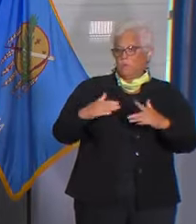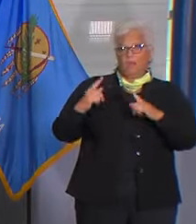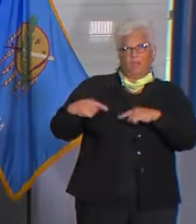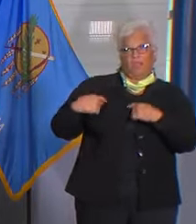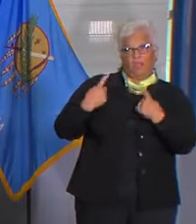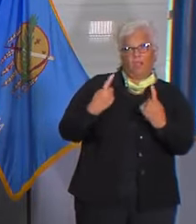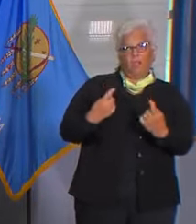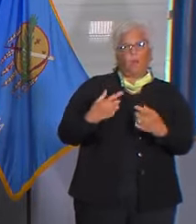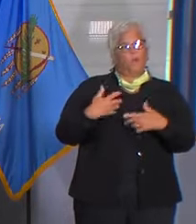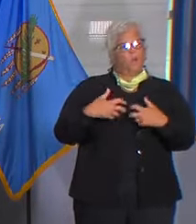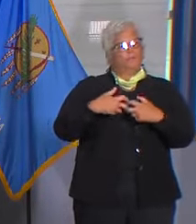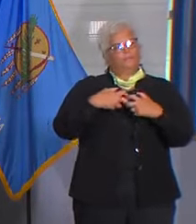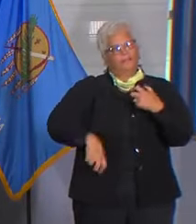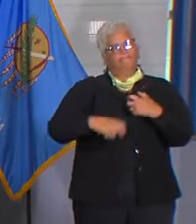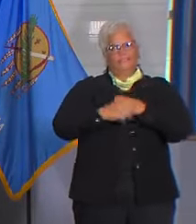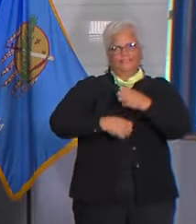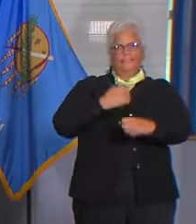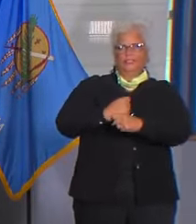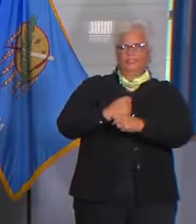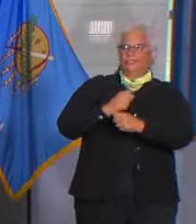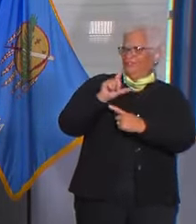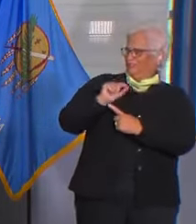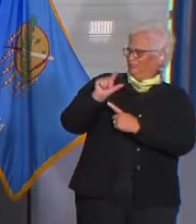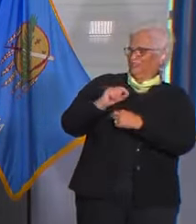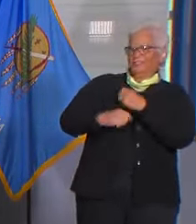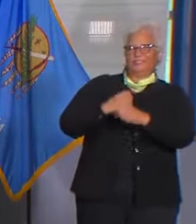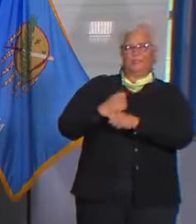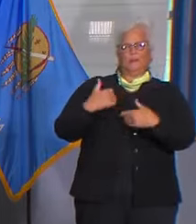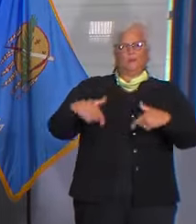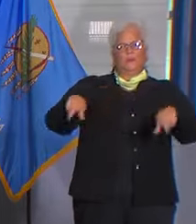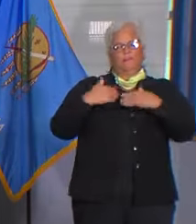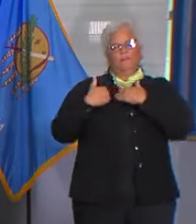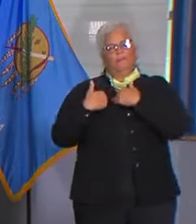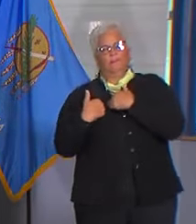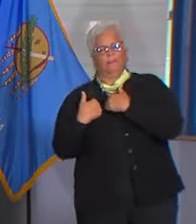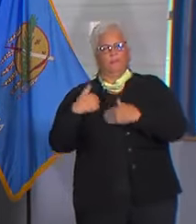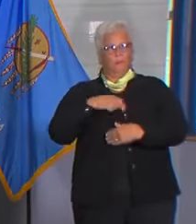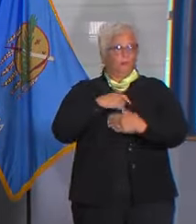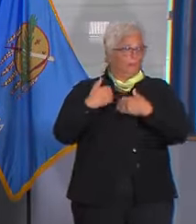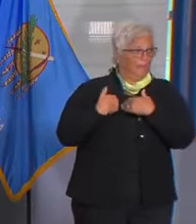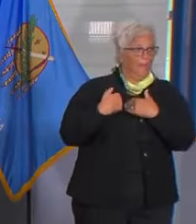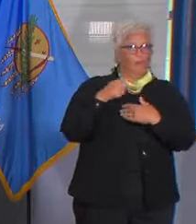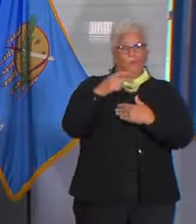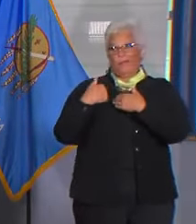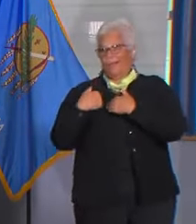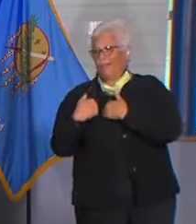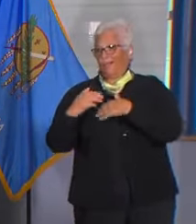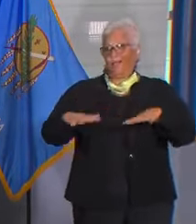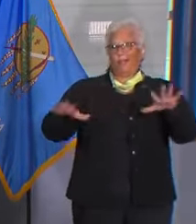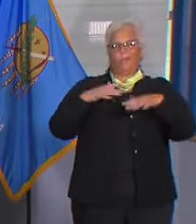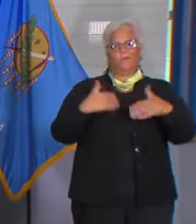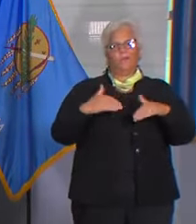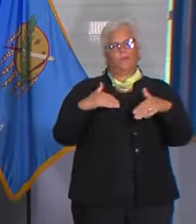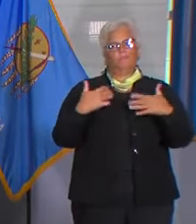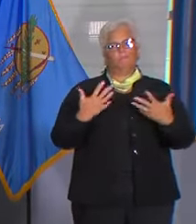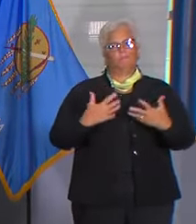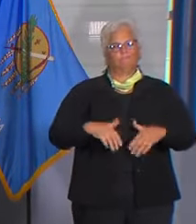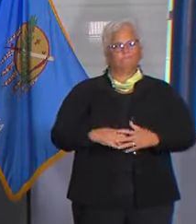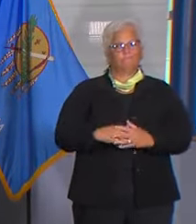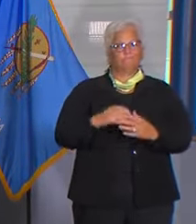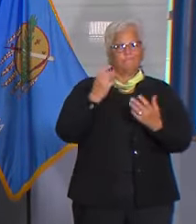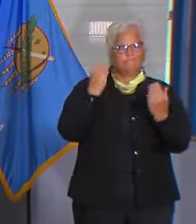impact and the burden of COVID-19. And in this response, frankly, we've seen the best of human nature and the worst of human nature.